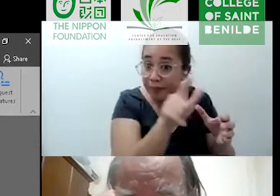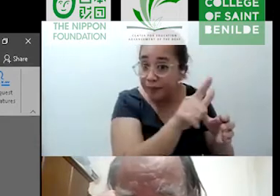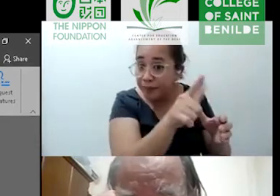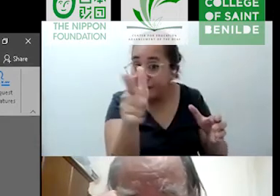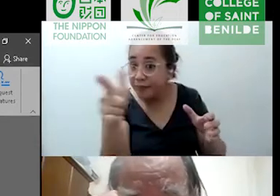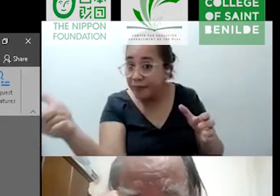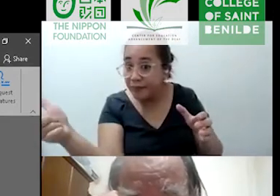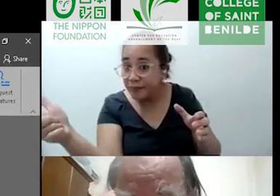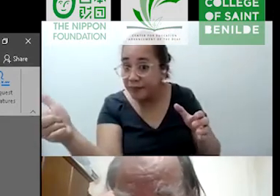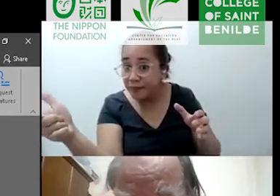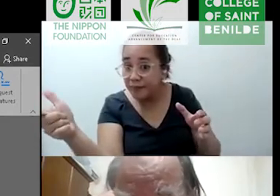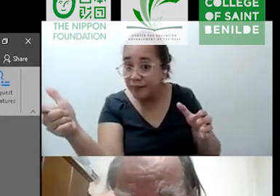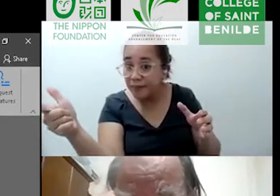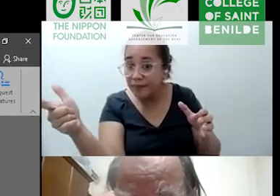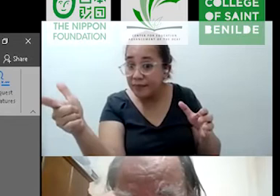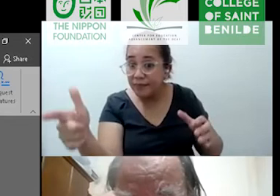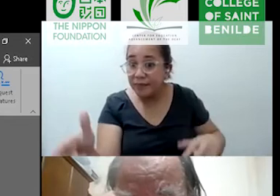shapes?